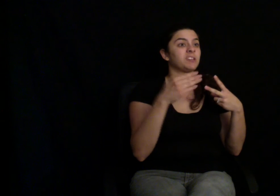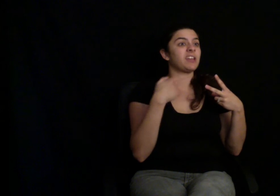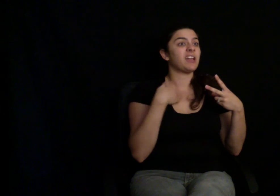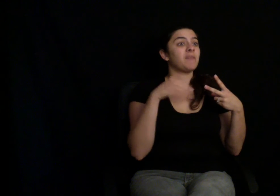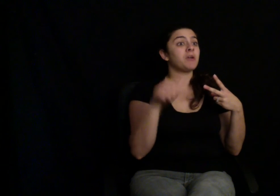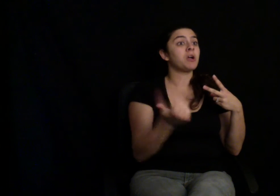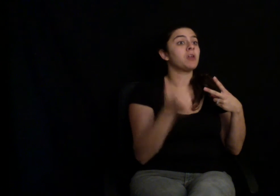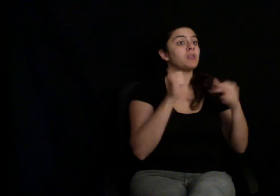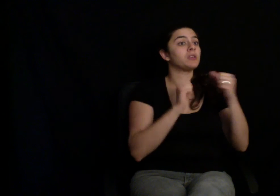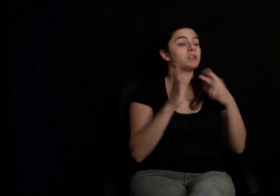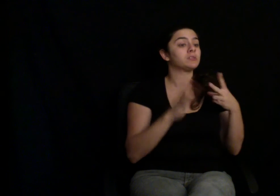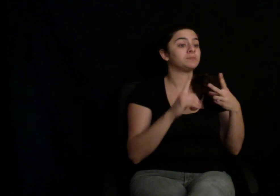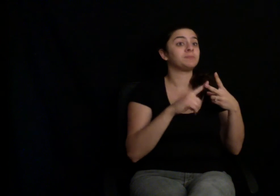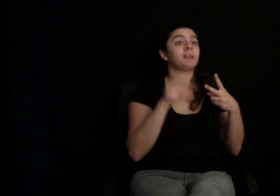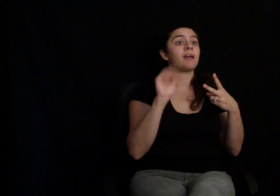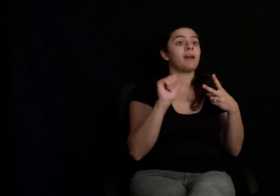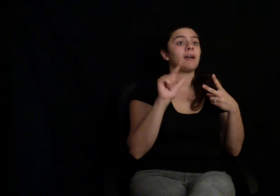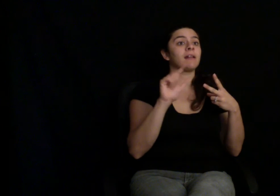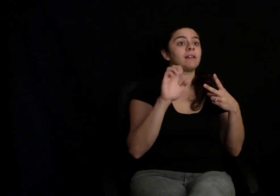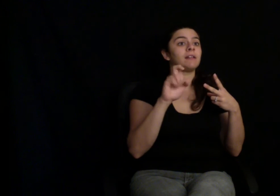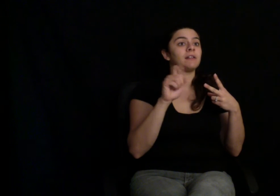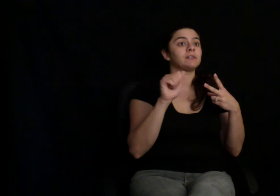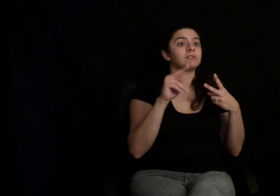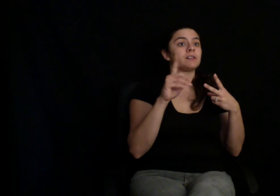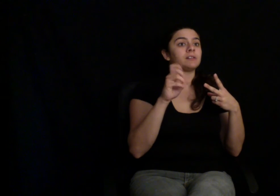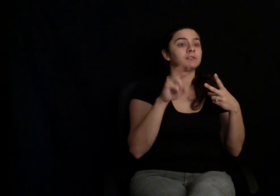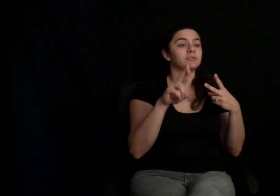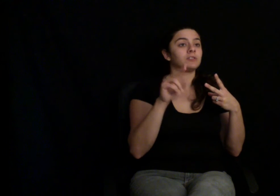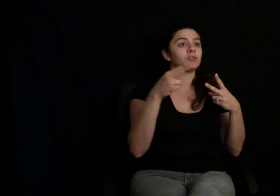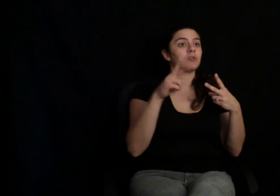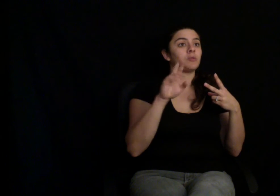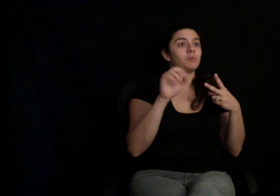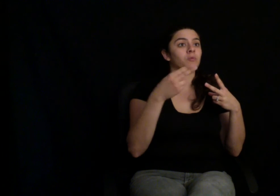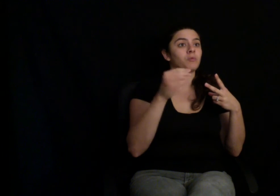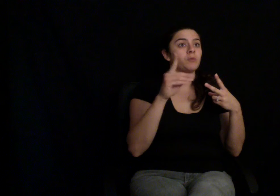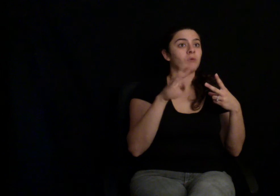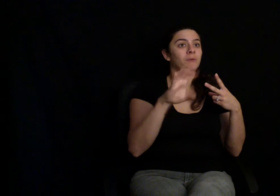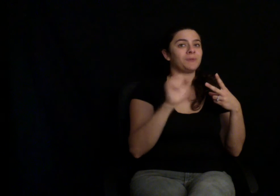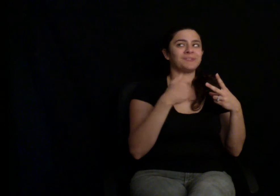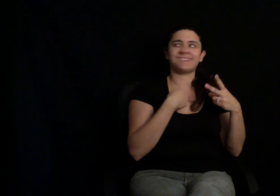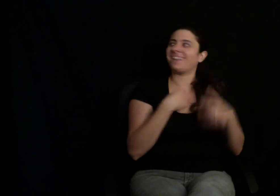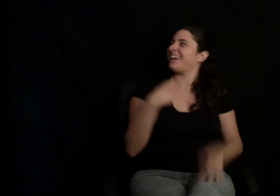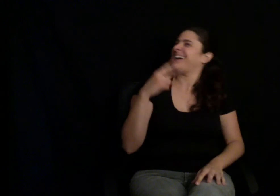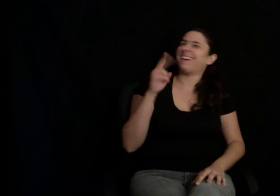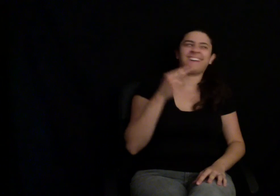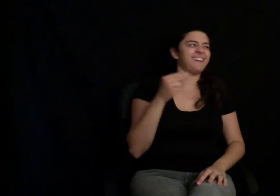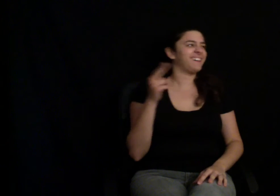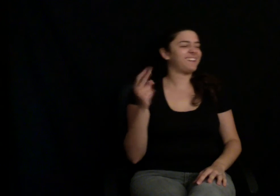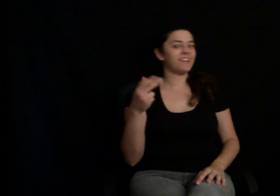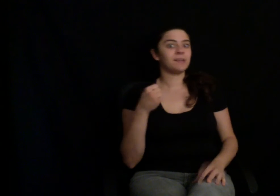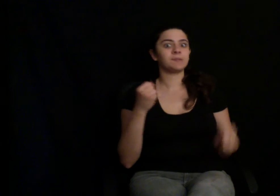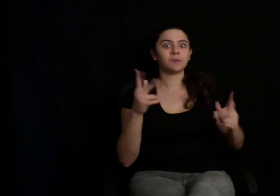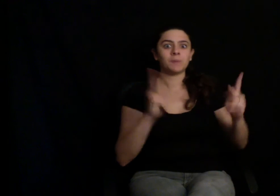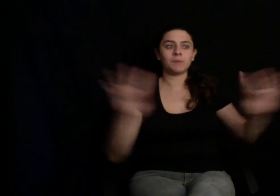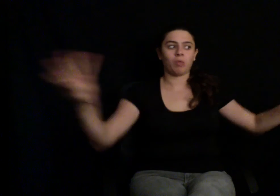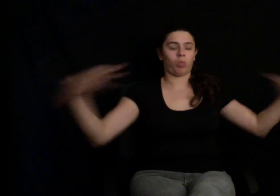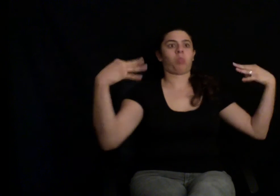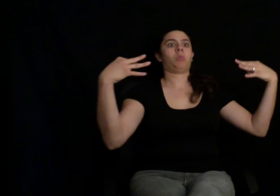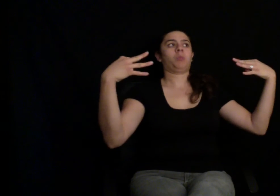movie, Alexander Rhodes. He's here with us tonight." And I'm just like, hey, and all of a sudden everybody turns and looks at me. And it was